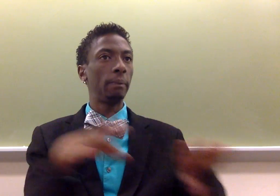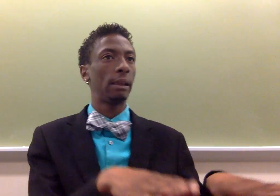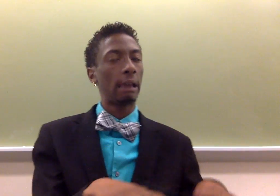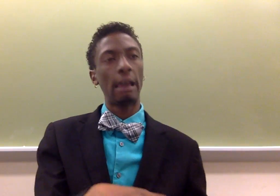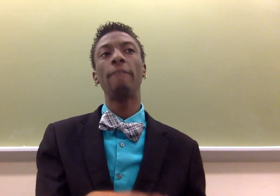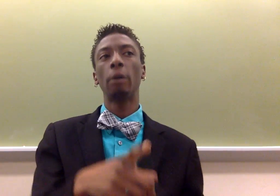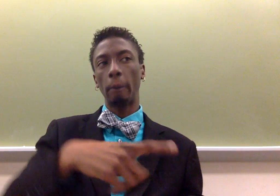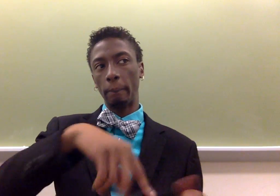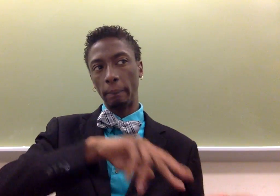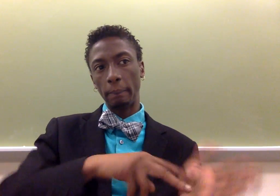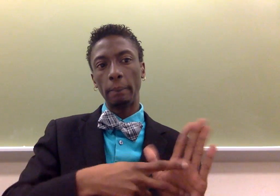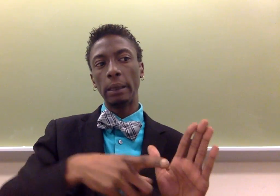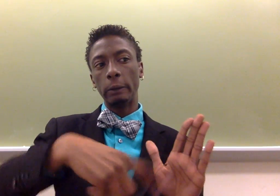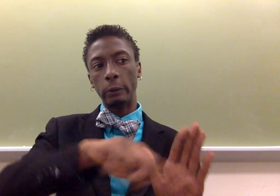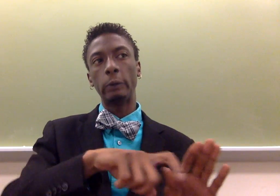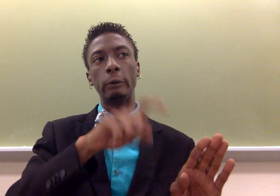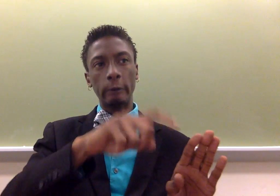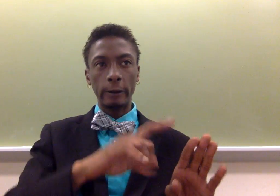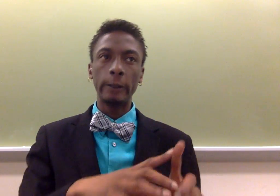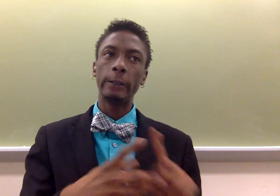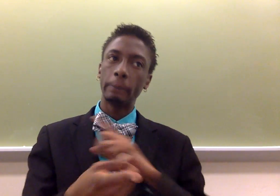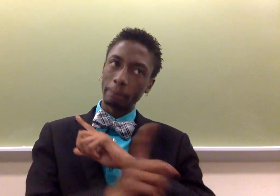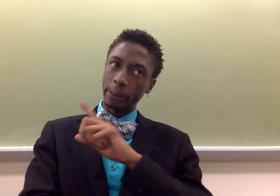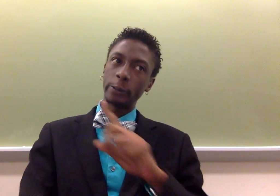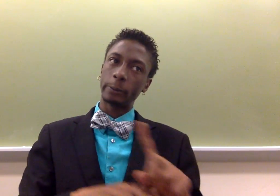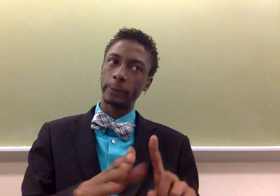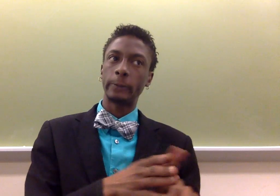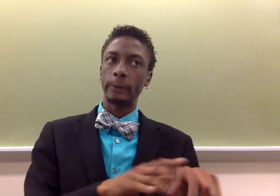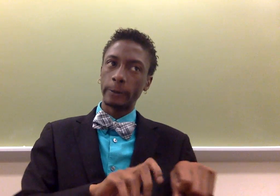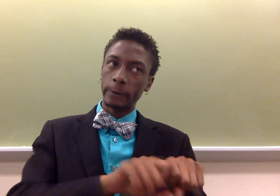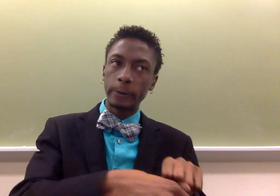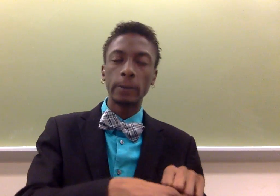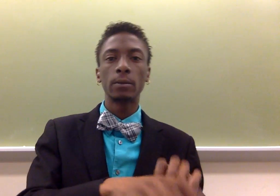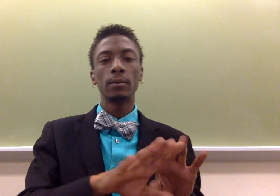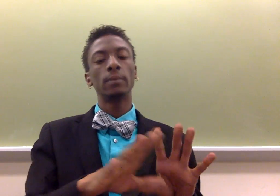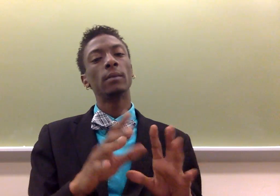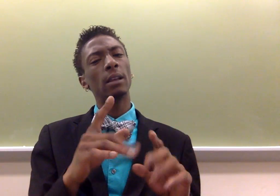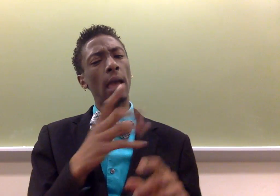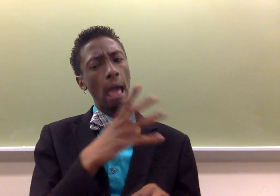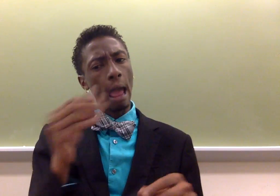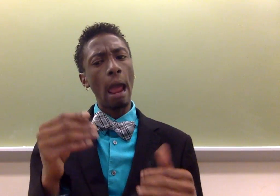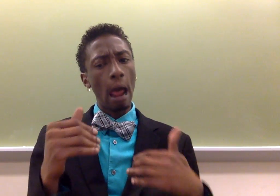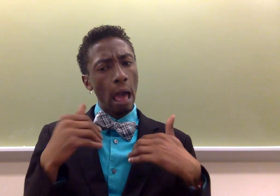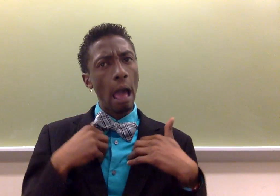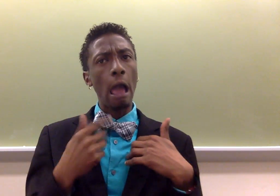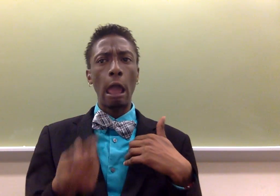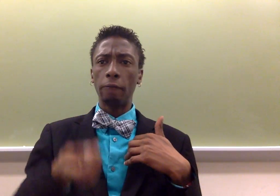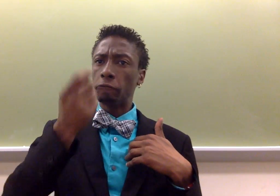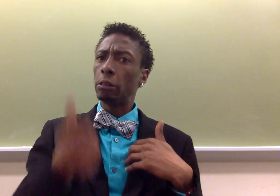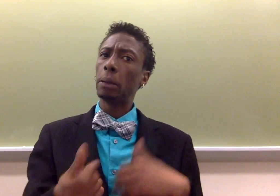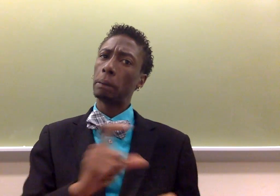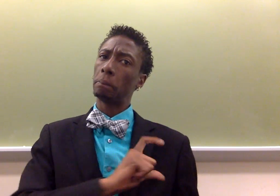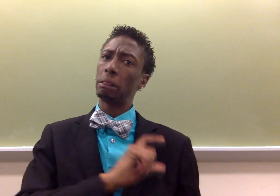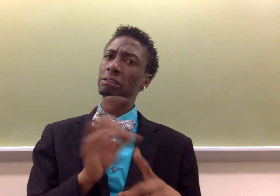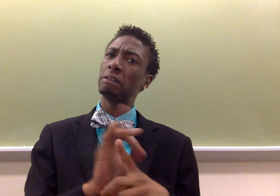of coercive punishment. And there is an element of police violence that is informed by that,